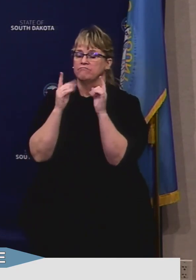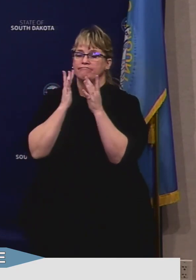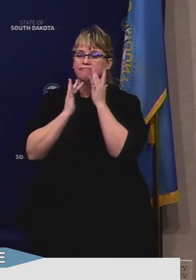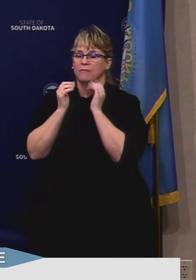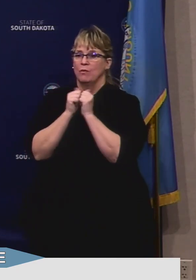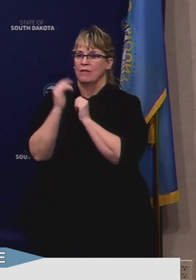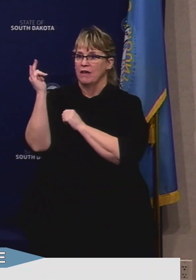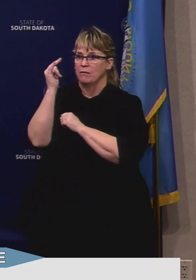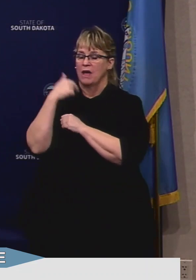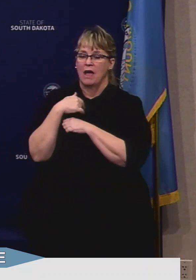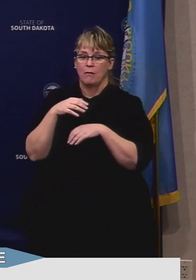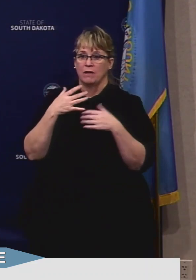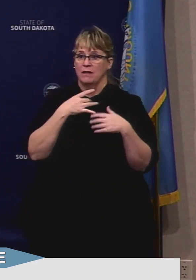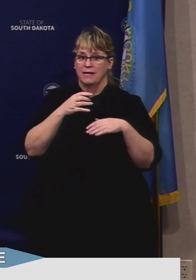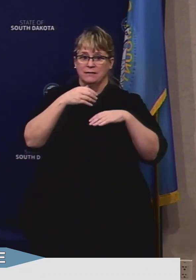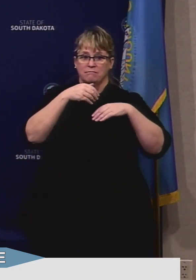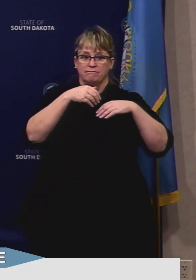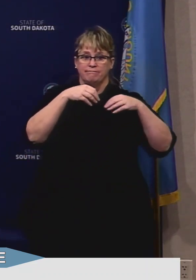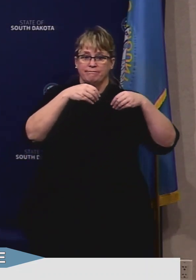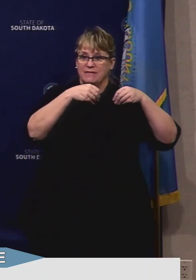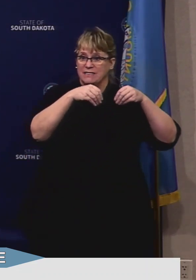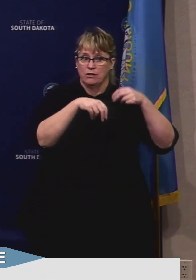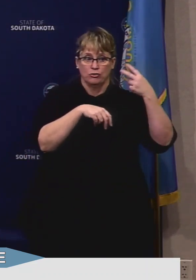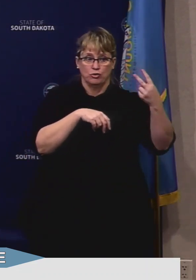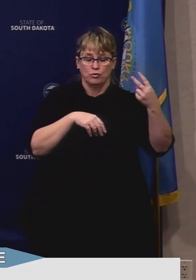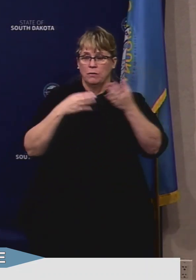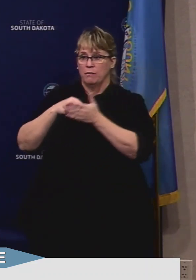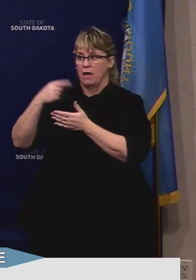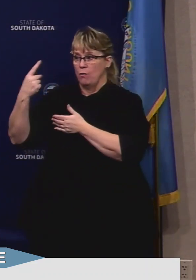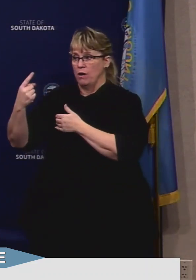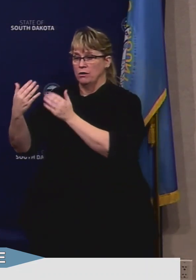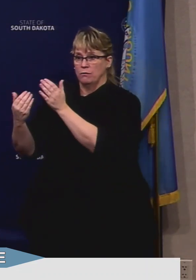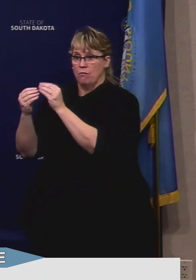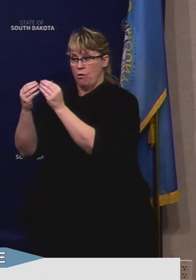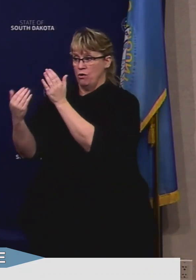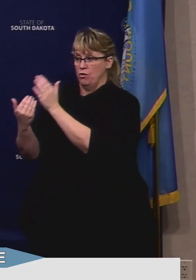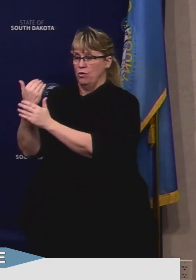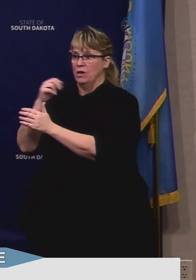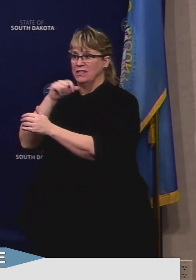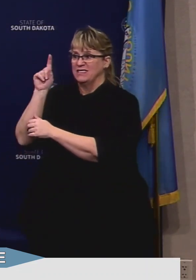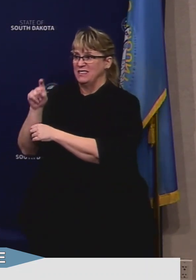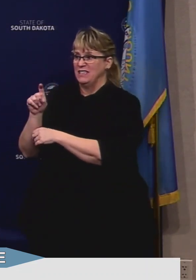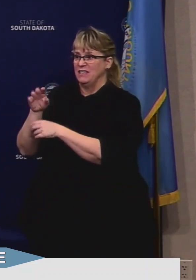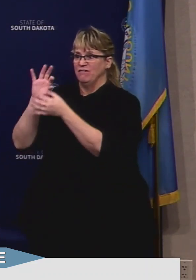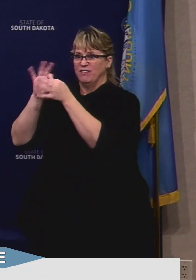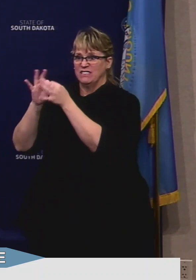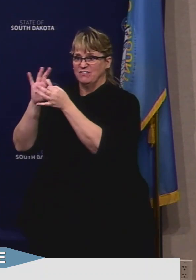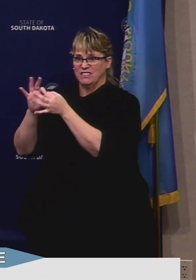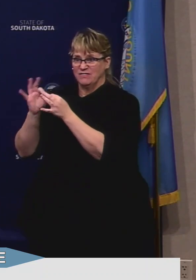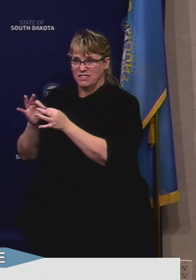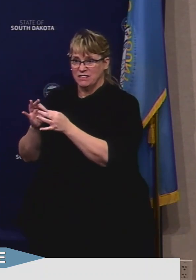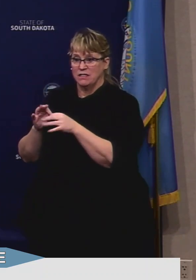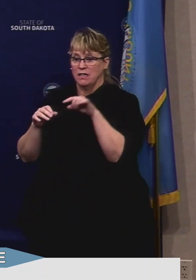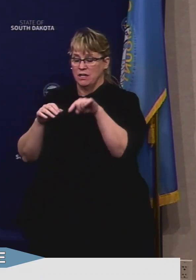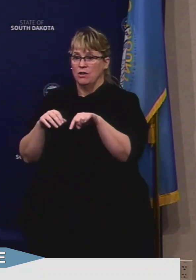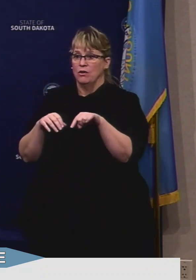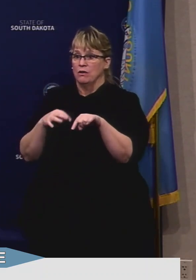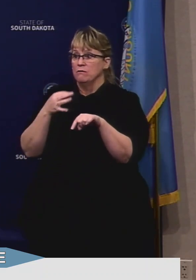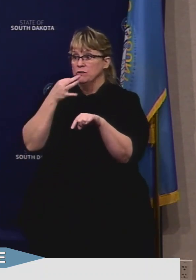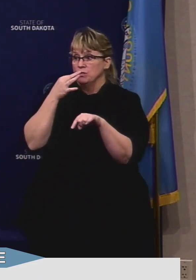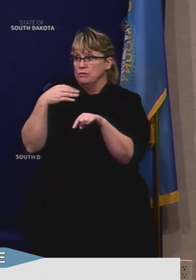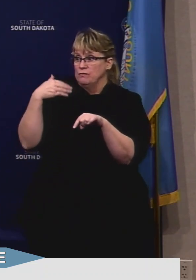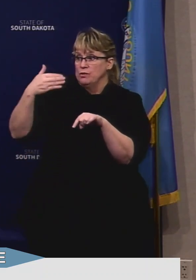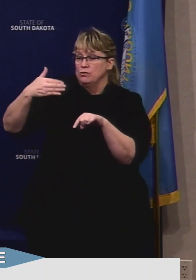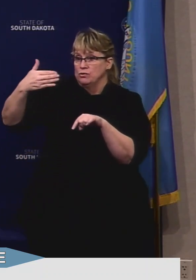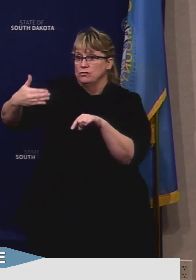I'd like to sell 2 aircraft. Purchase one that is newer, that isn't going to need the major repairs that ours will here in the very near